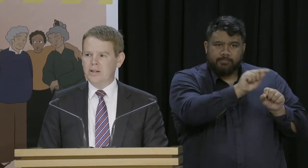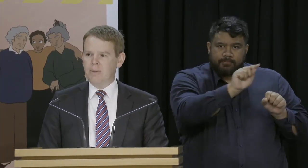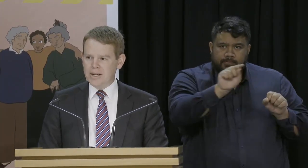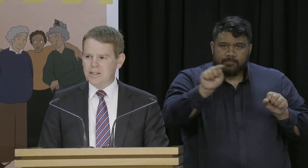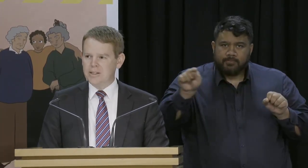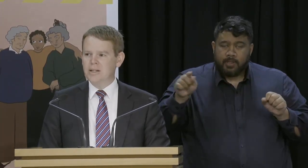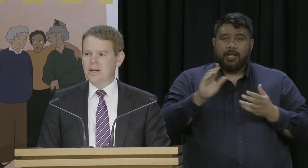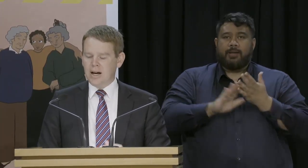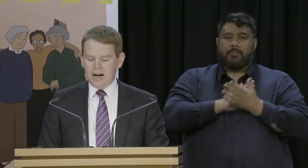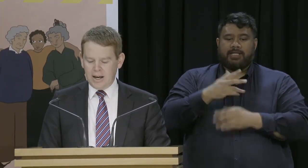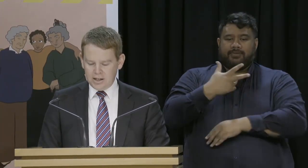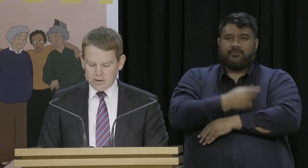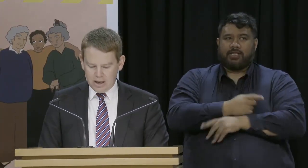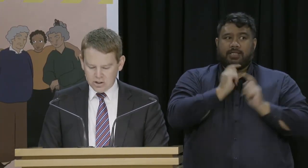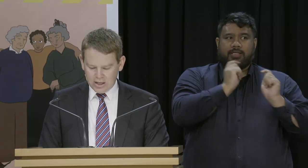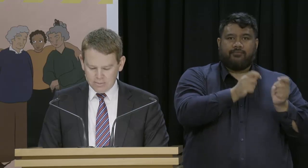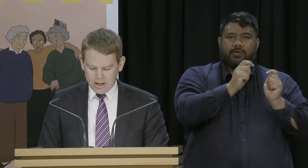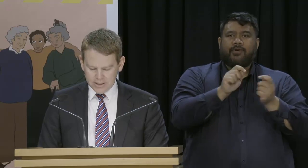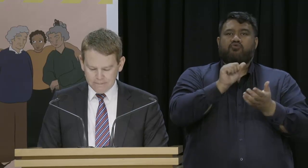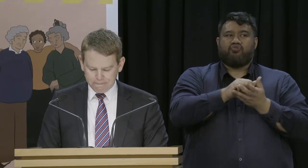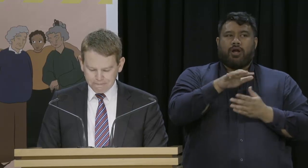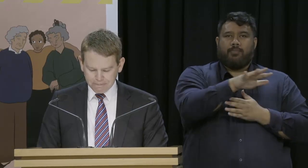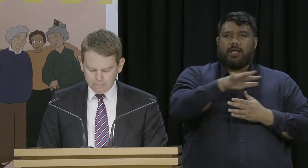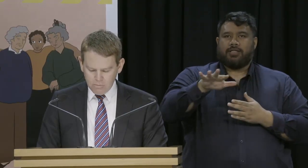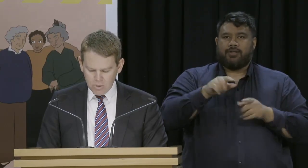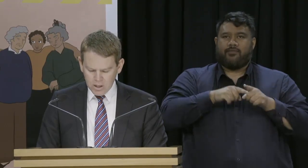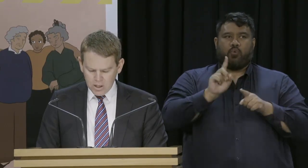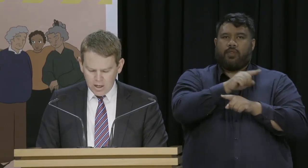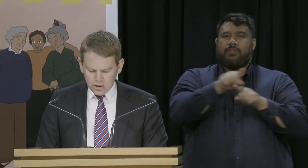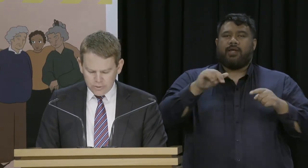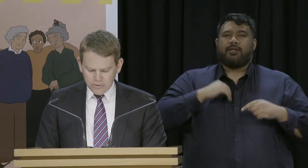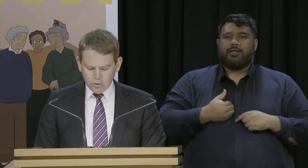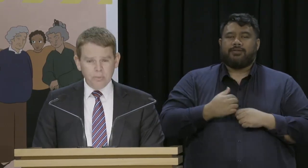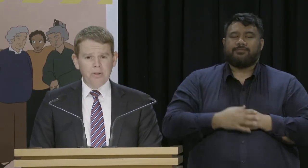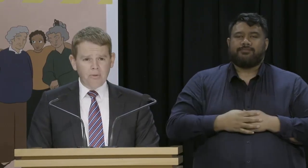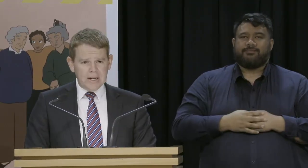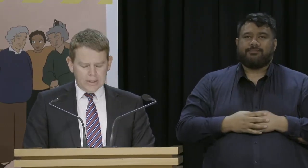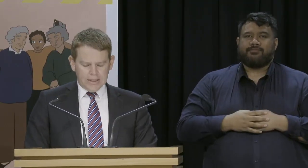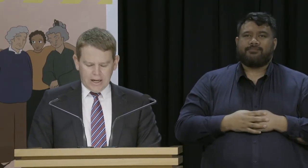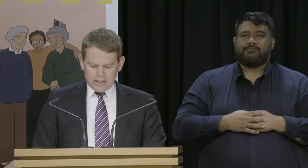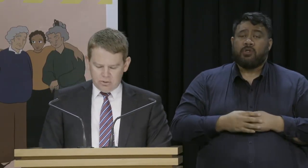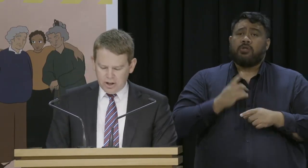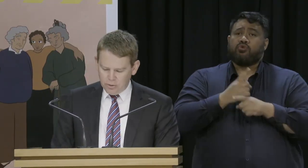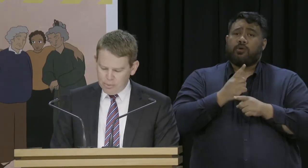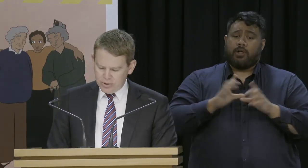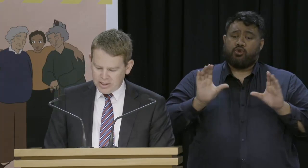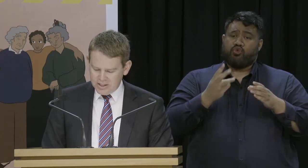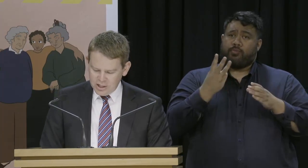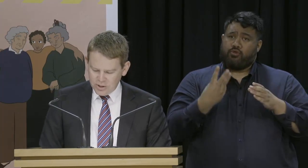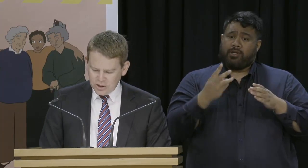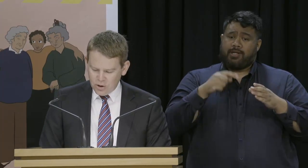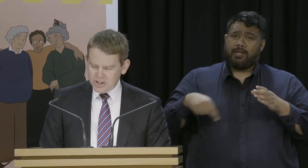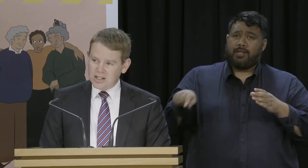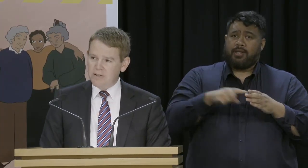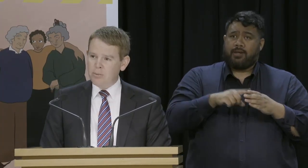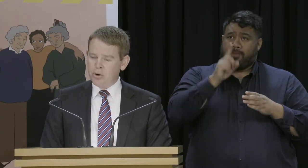the right places and to match that demand. In terms of Group 3, district health boards are